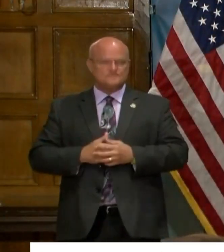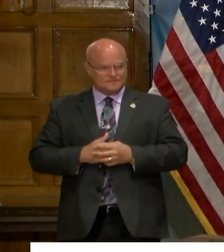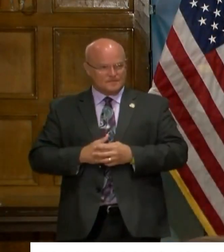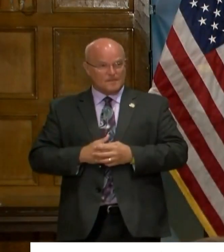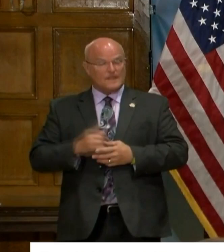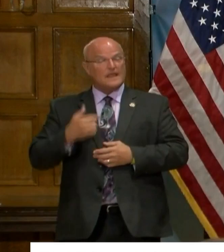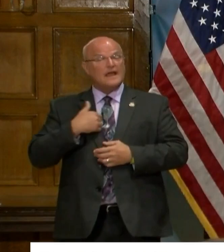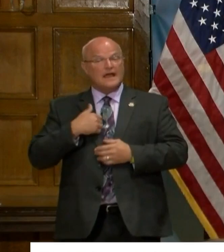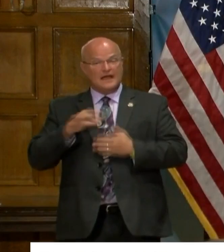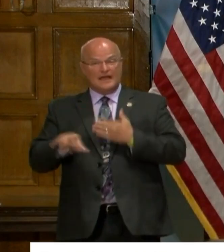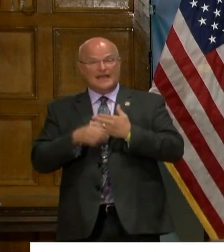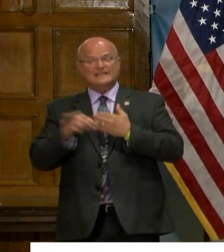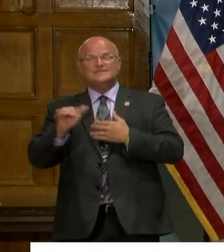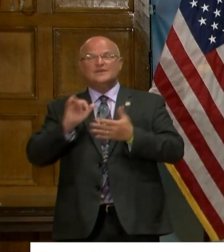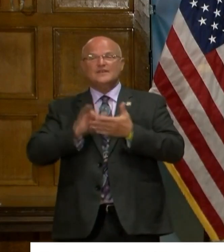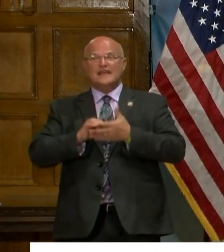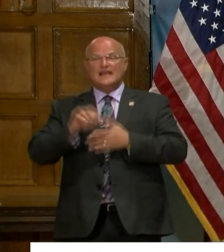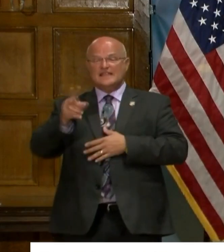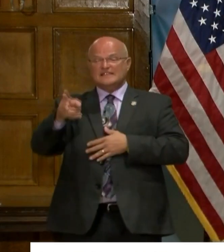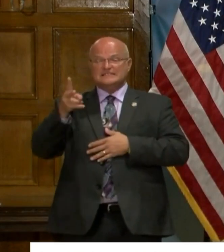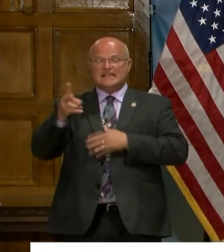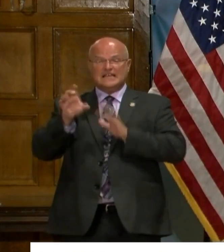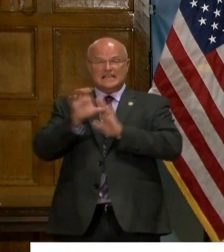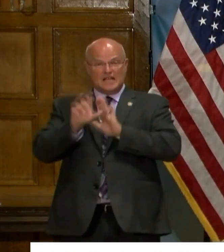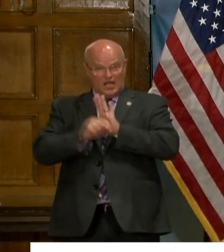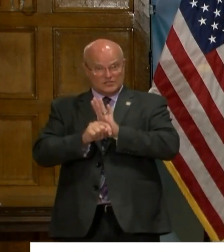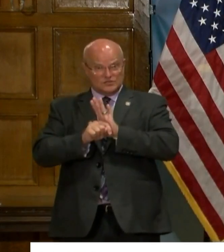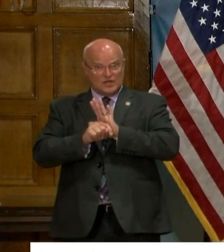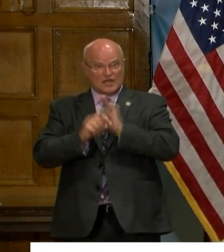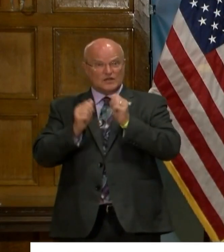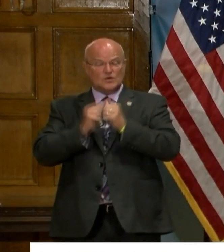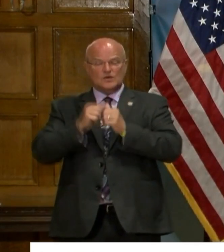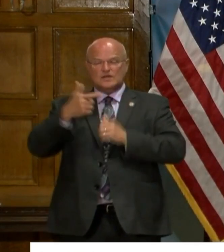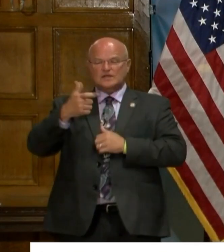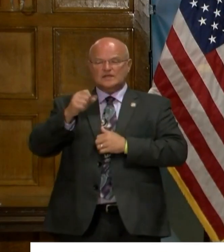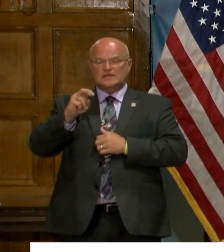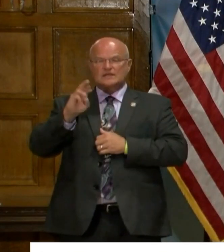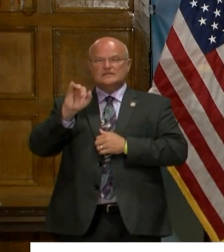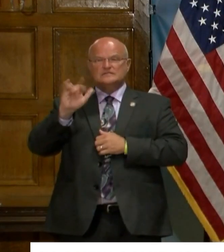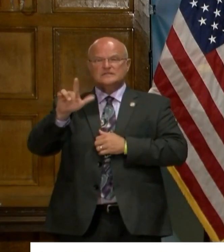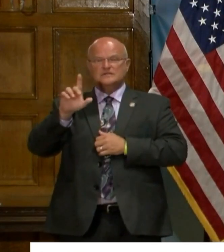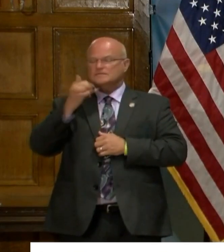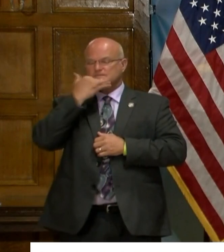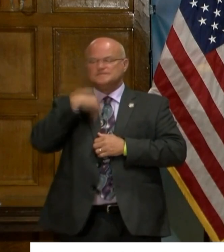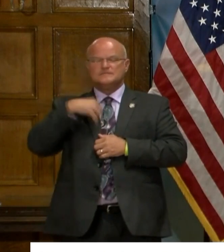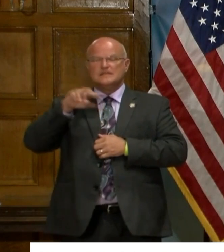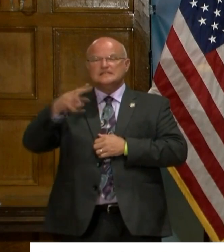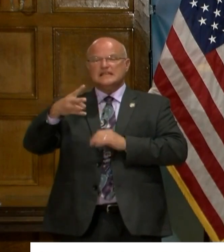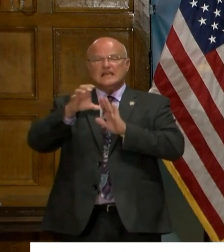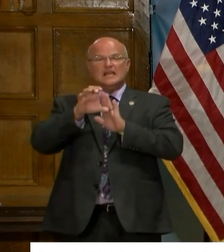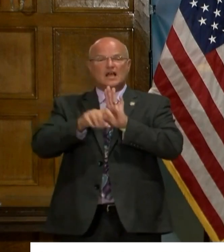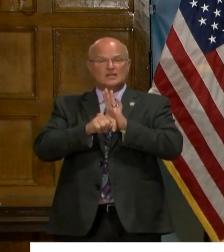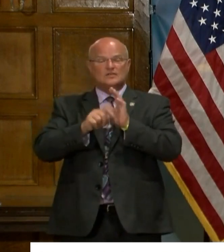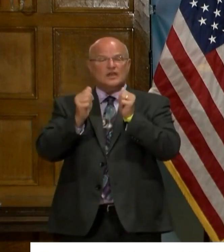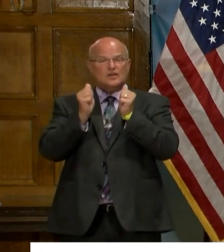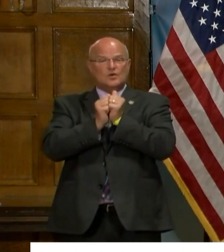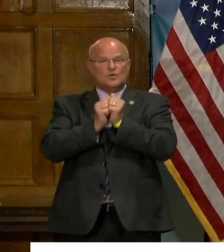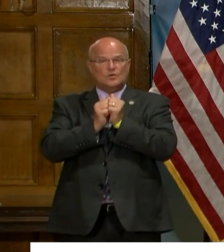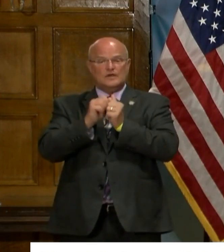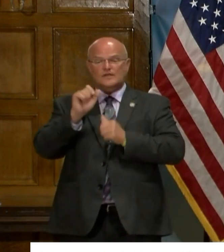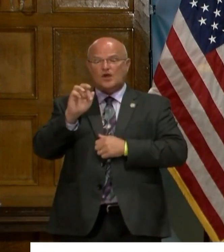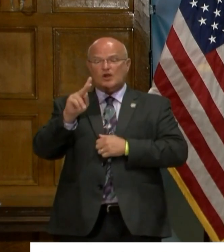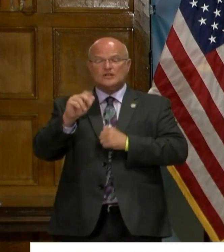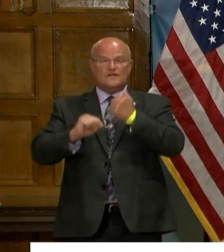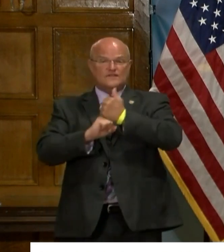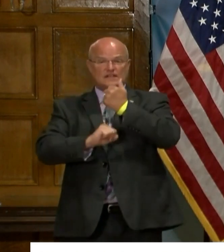And I should add that the second contract with General Dynamics, the second contract with